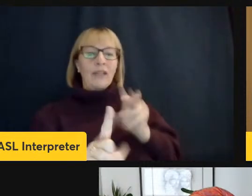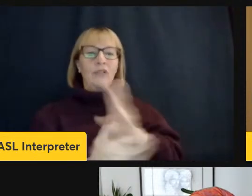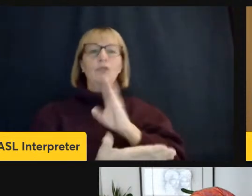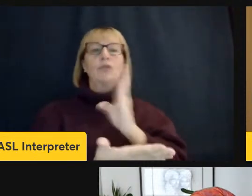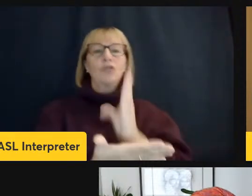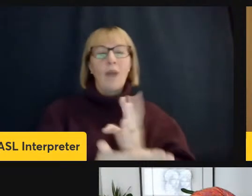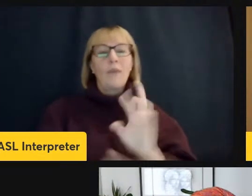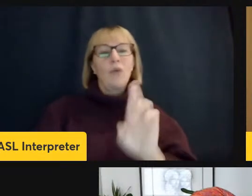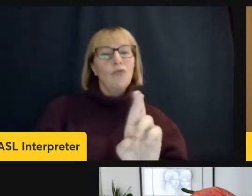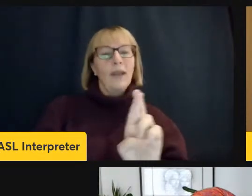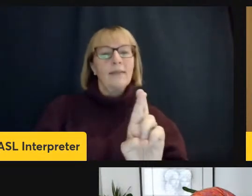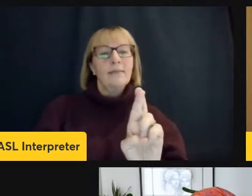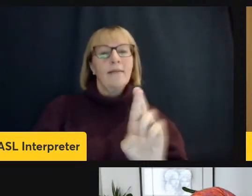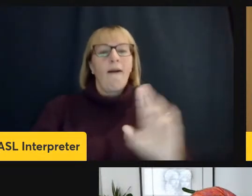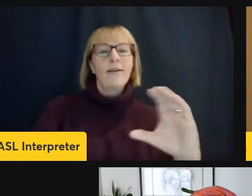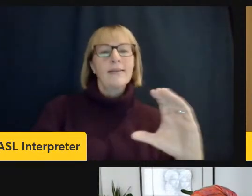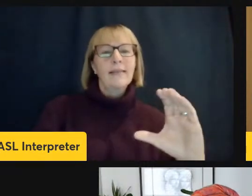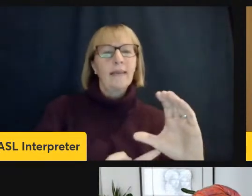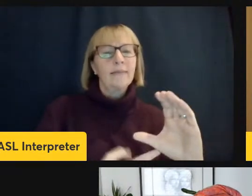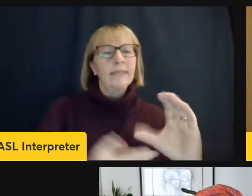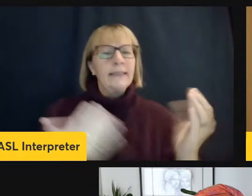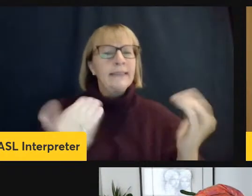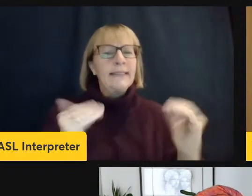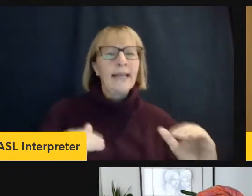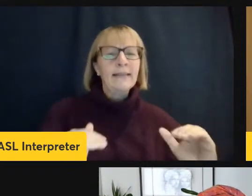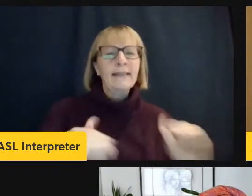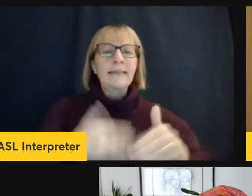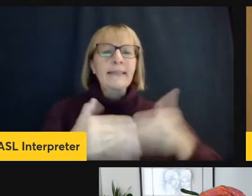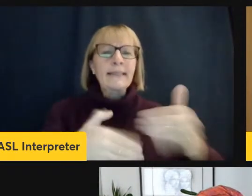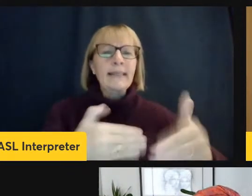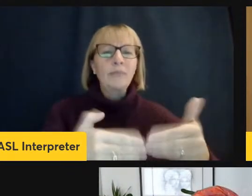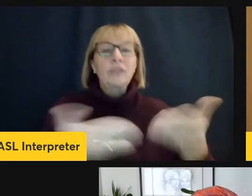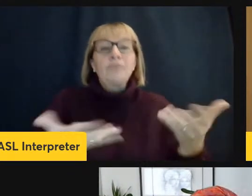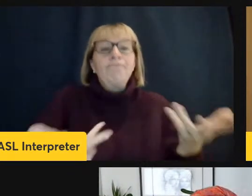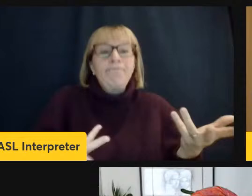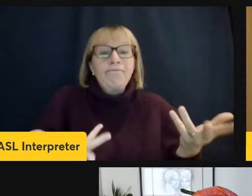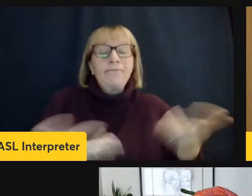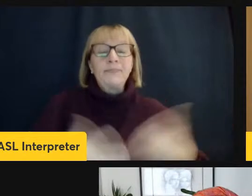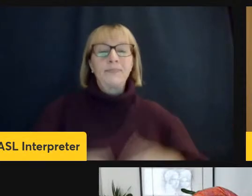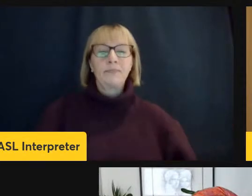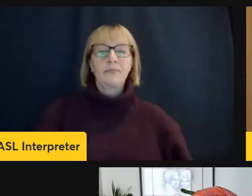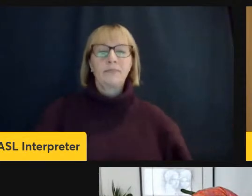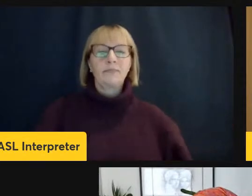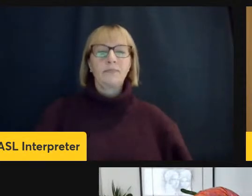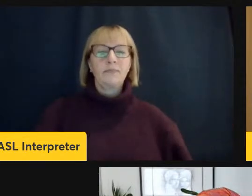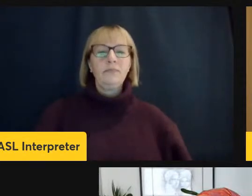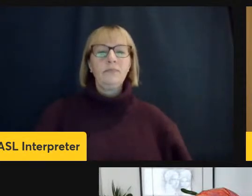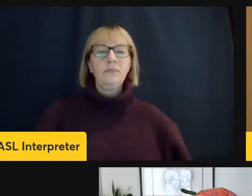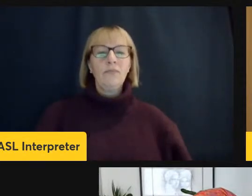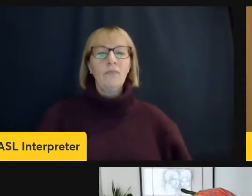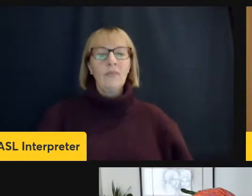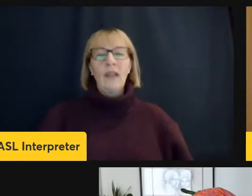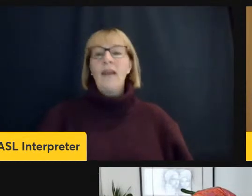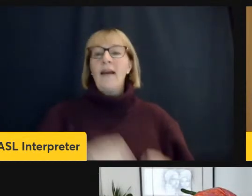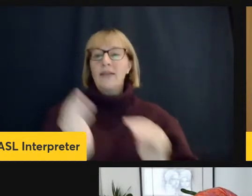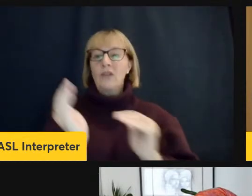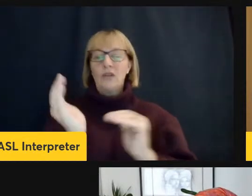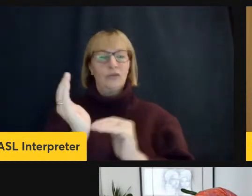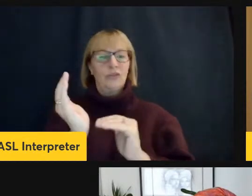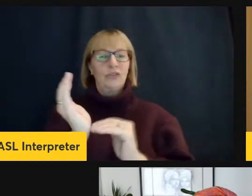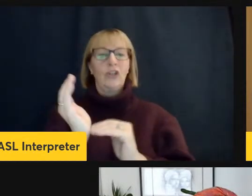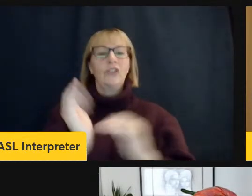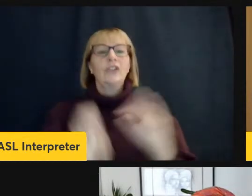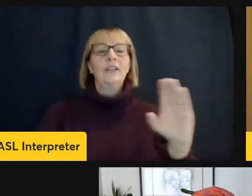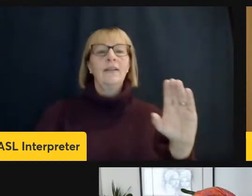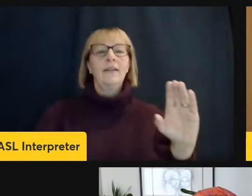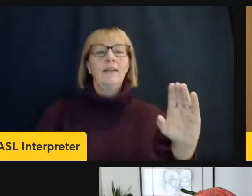what needs to happen next? What needs to happen next is, as Dr. Connolly had pointed out, is first of all